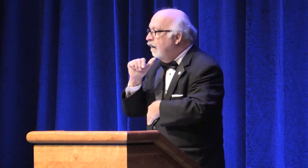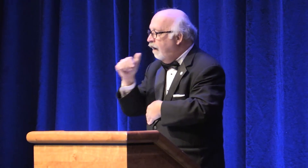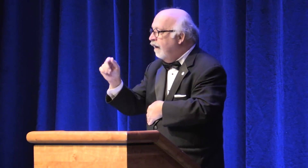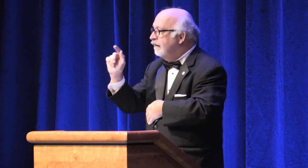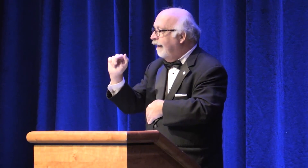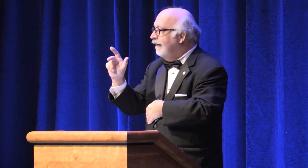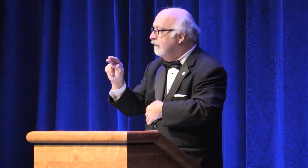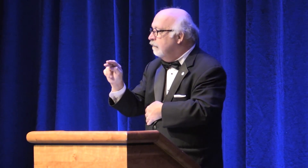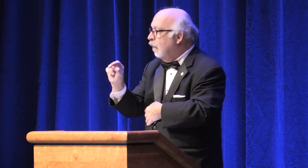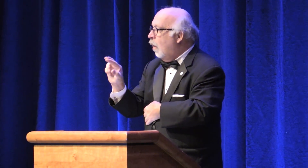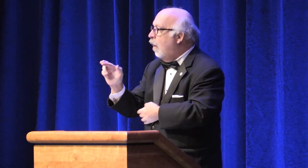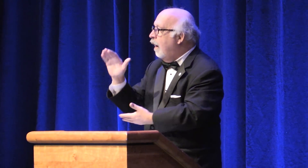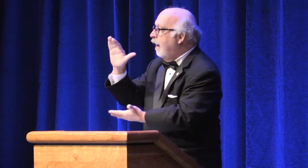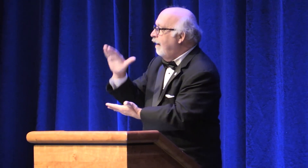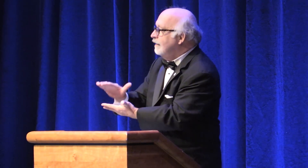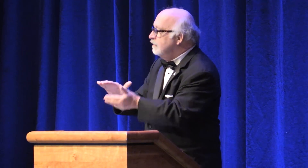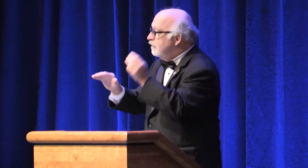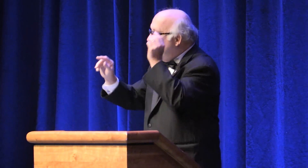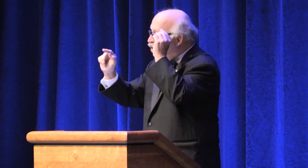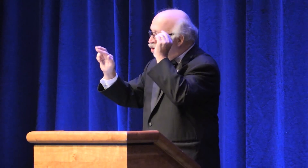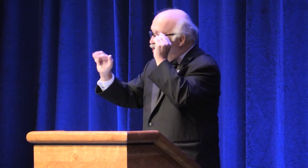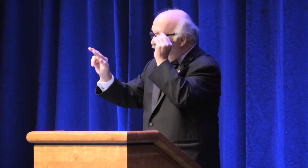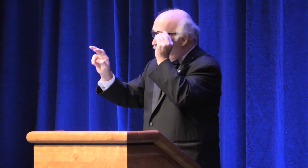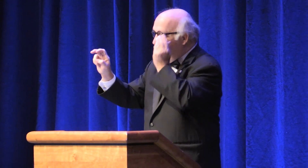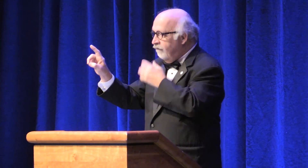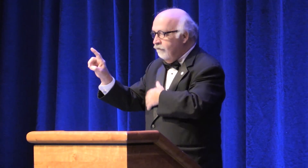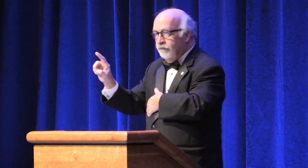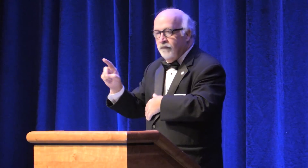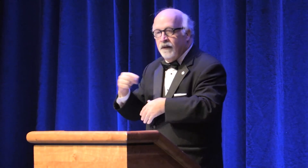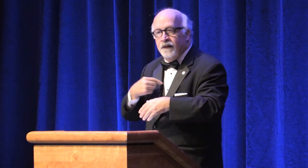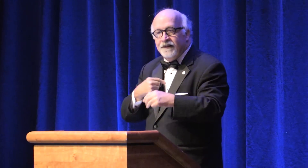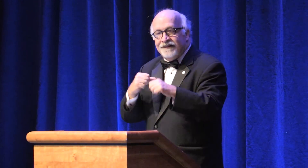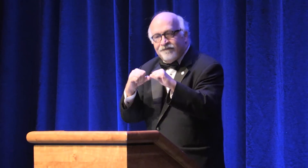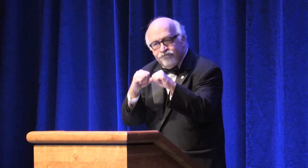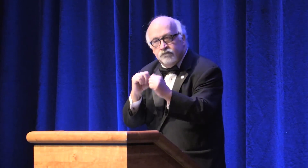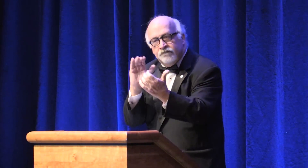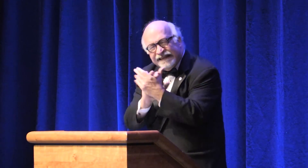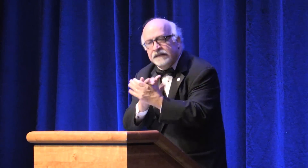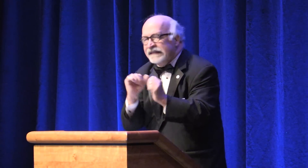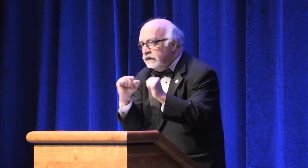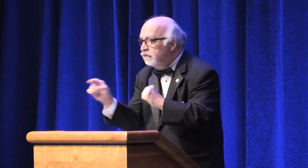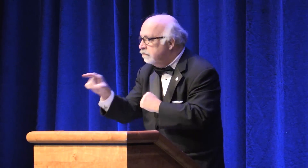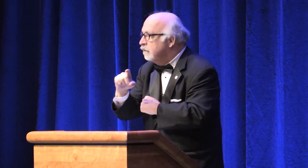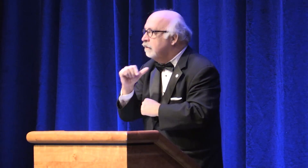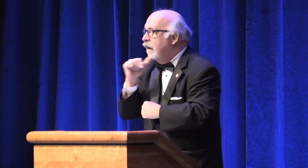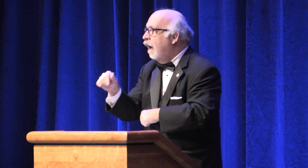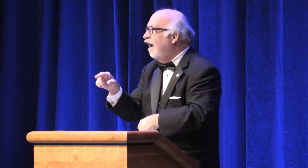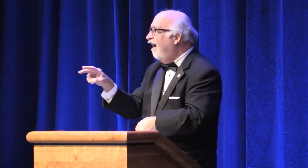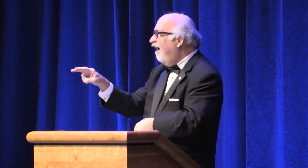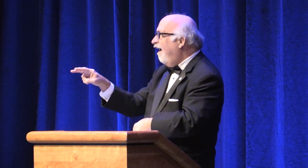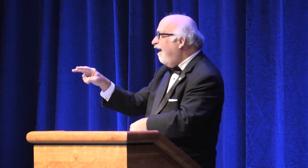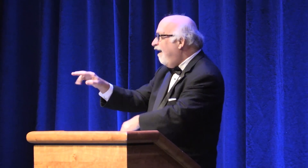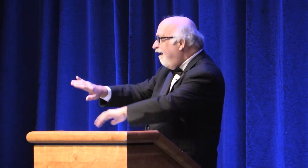for taking the road less traveled, or even the road never taken.